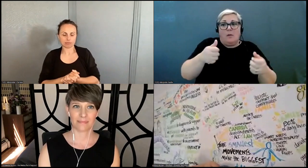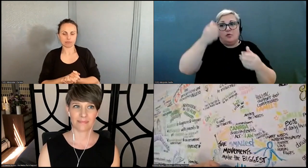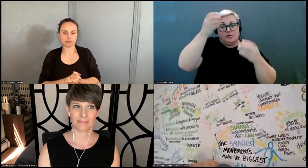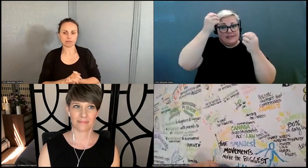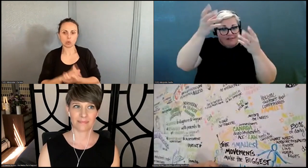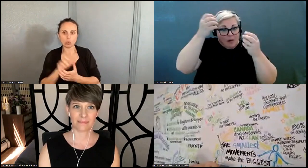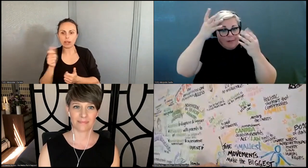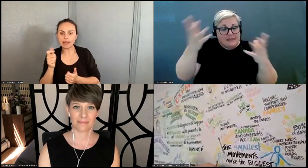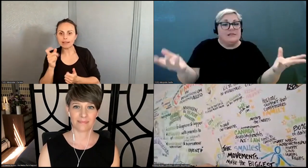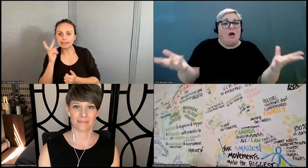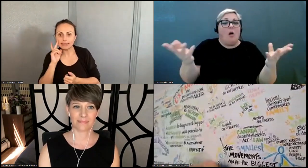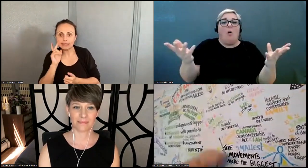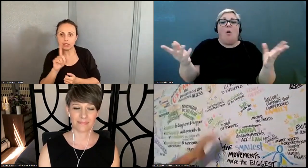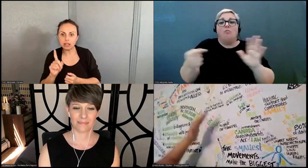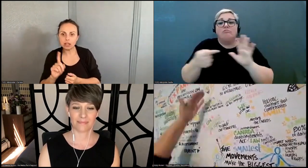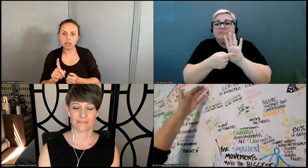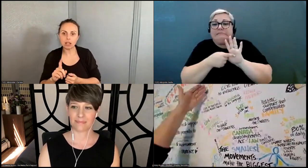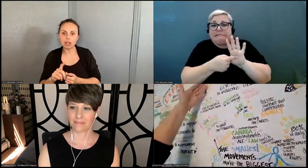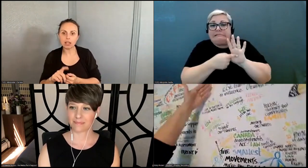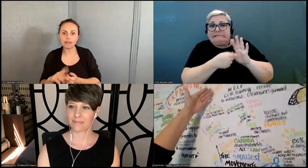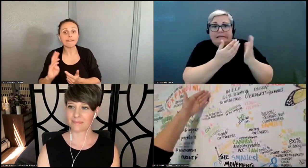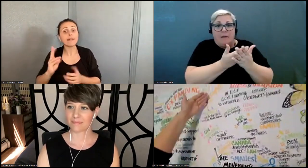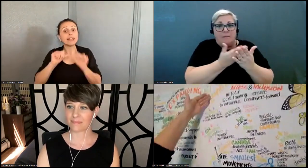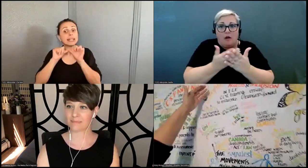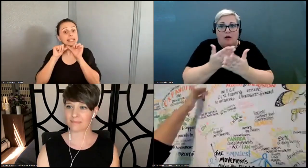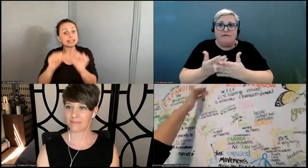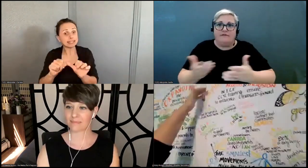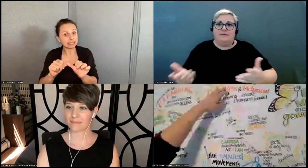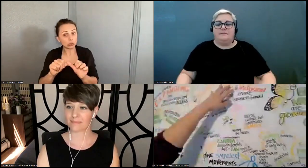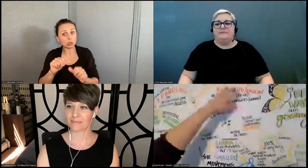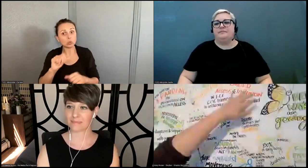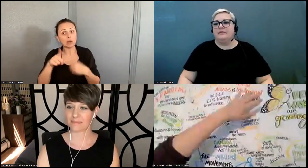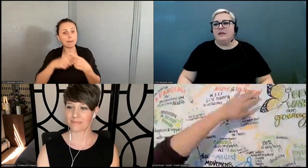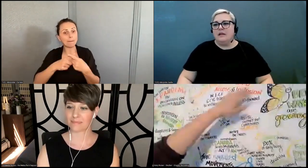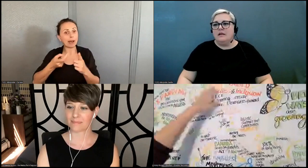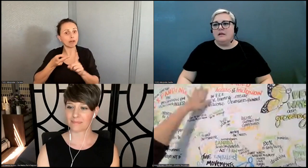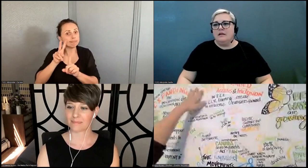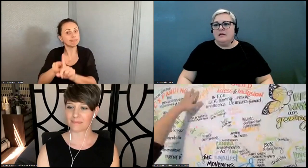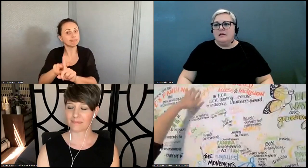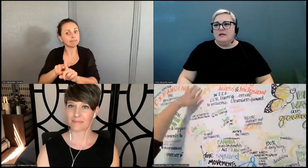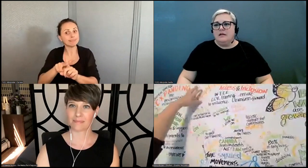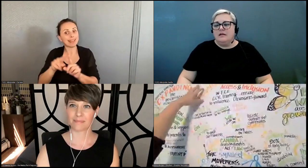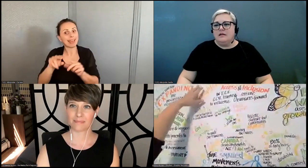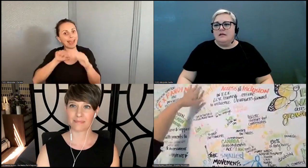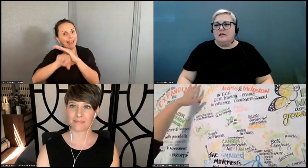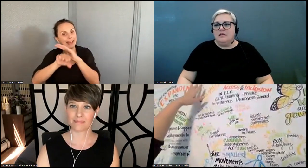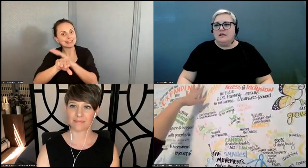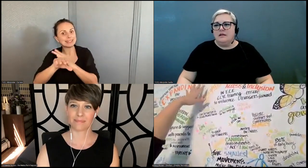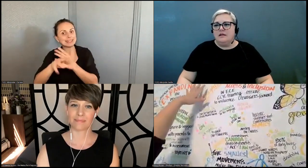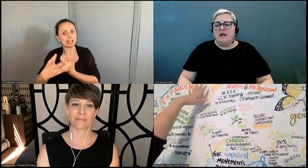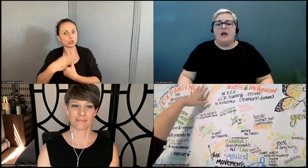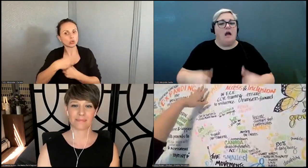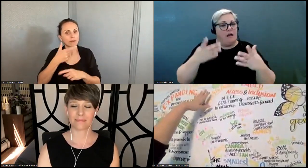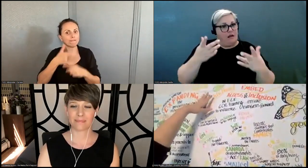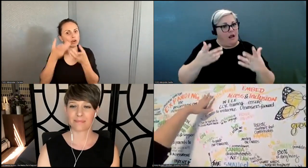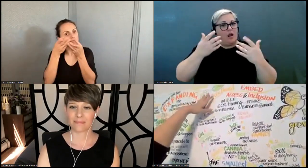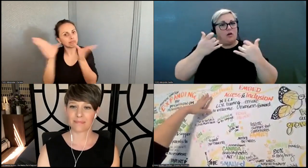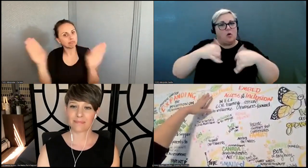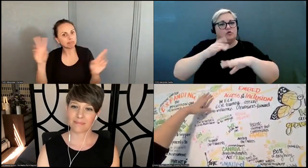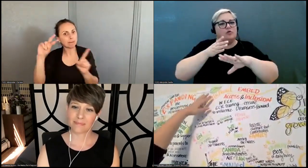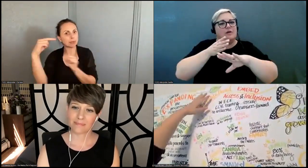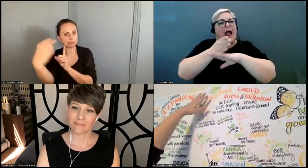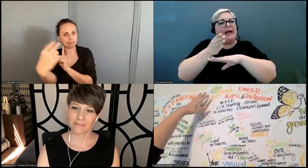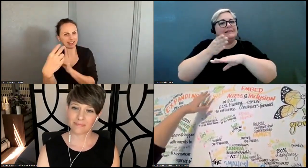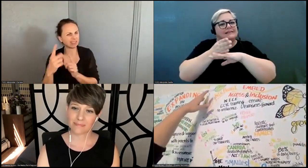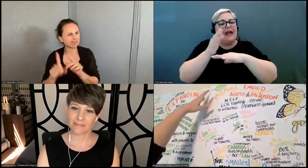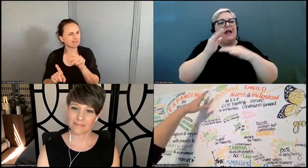Let's see. To continue this piece of embedding access and inclusion from a rights-based perspective or lens that came up in